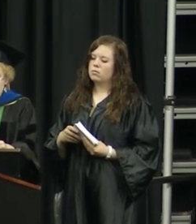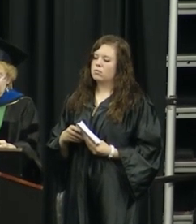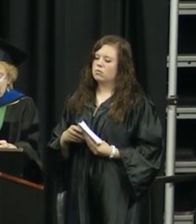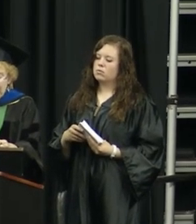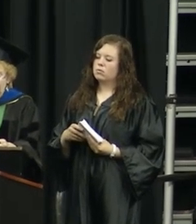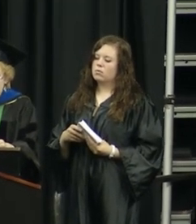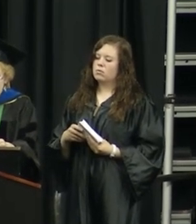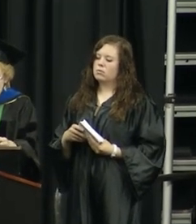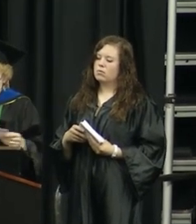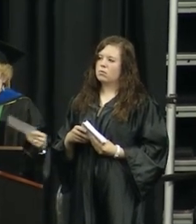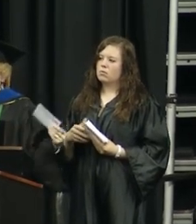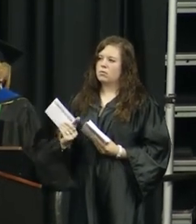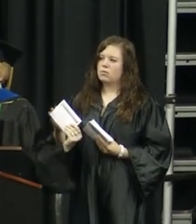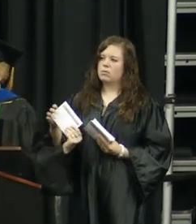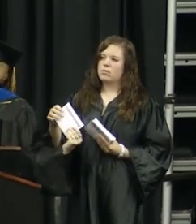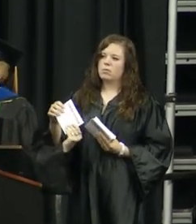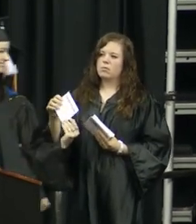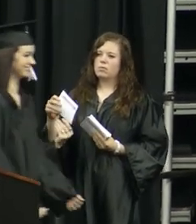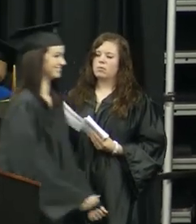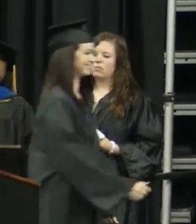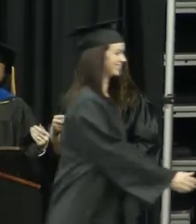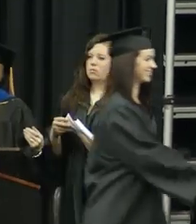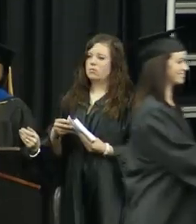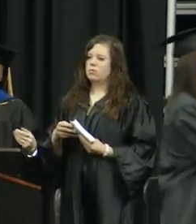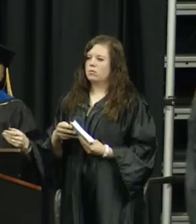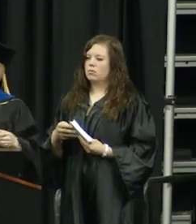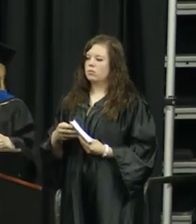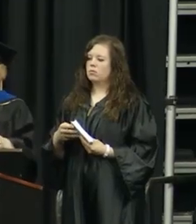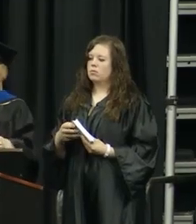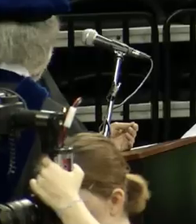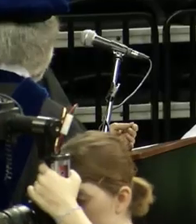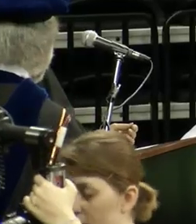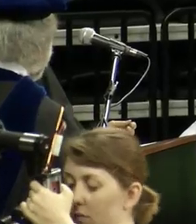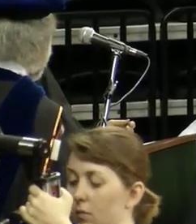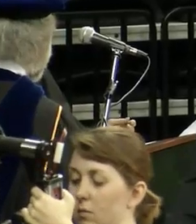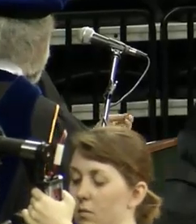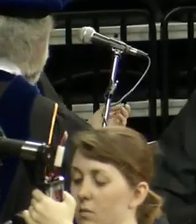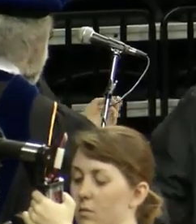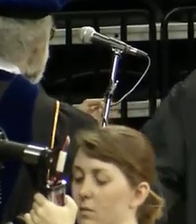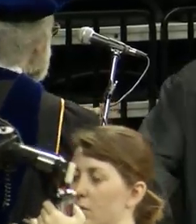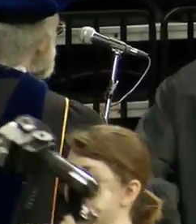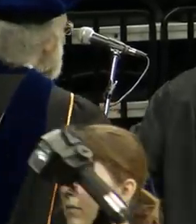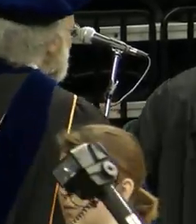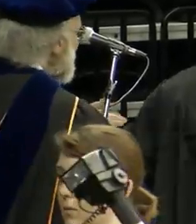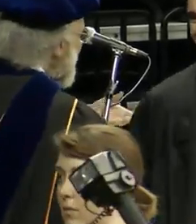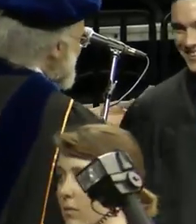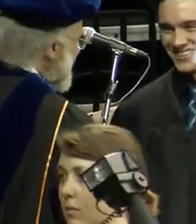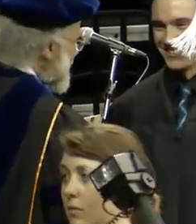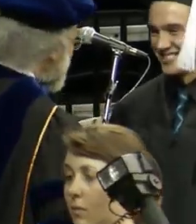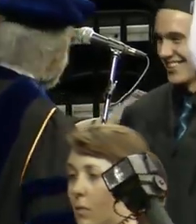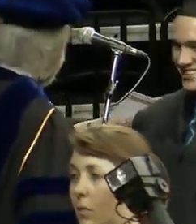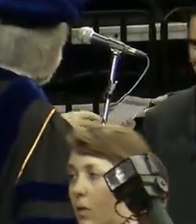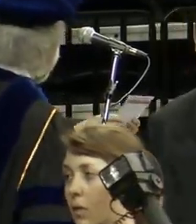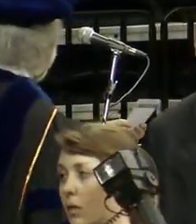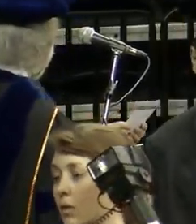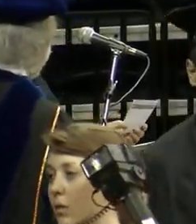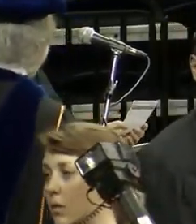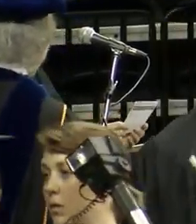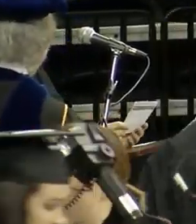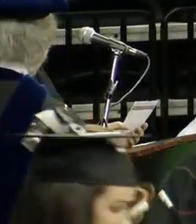Jory Eisenbeis. Sorry. John Thompson. Sometimes I can't hear them over